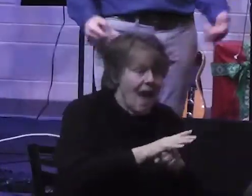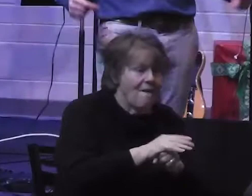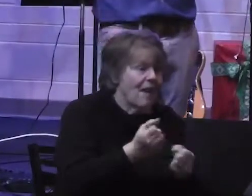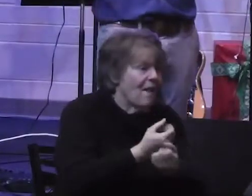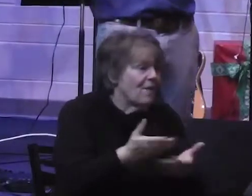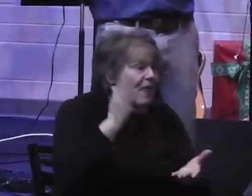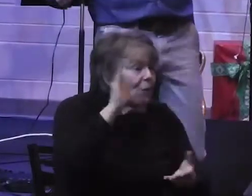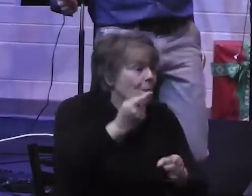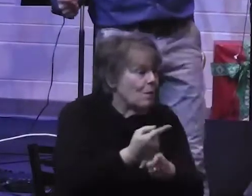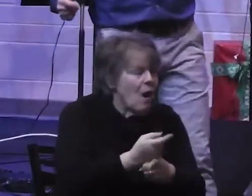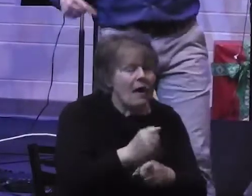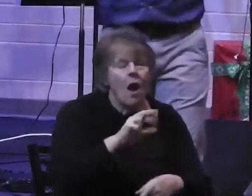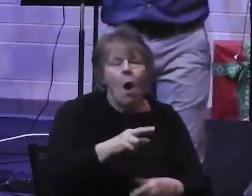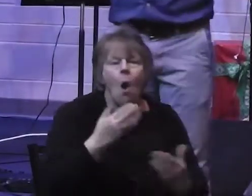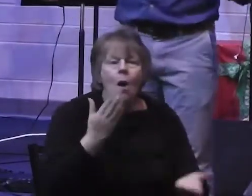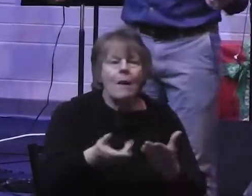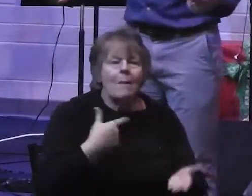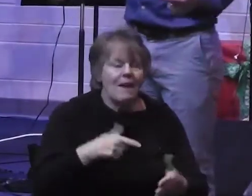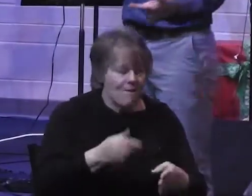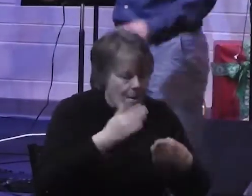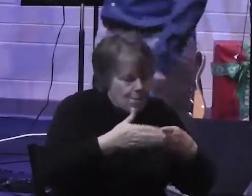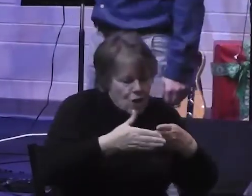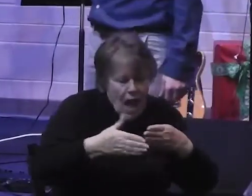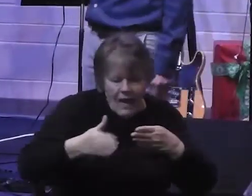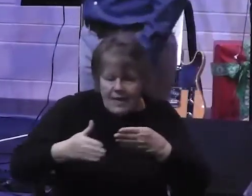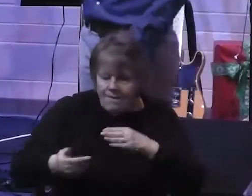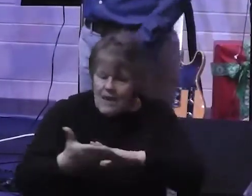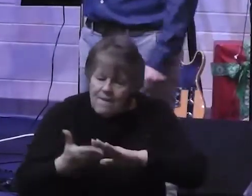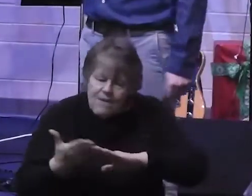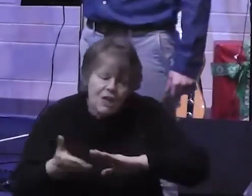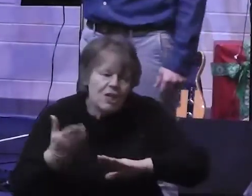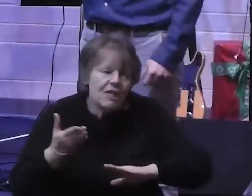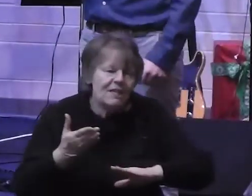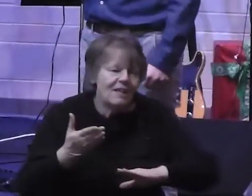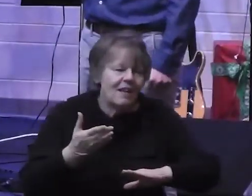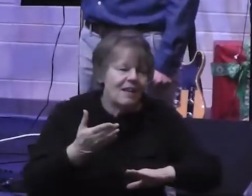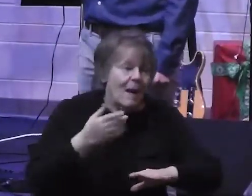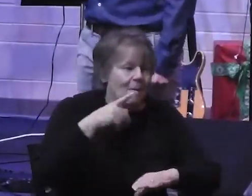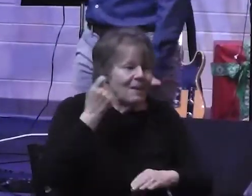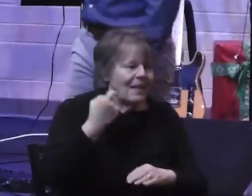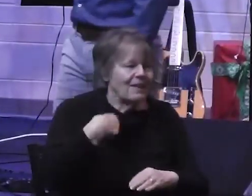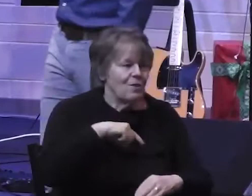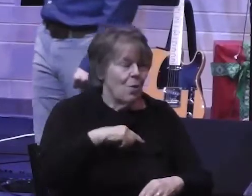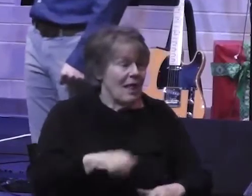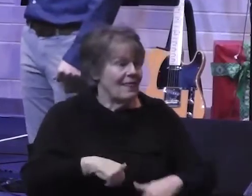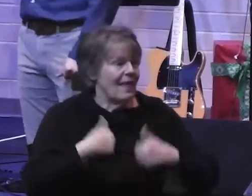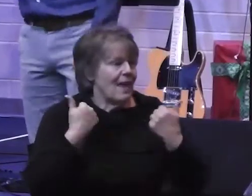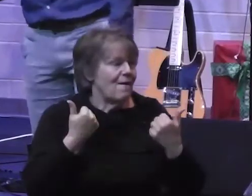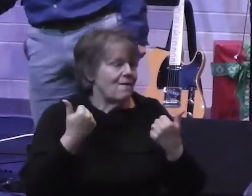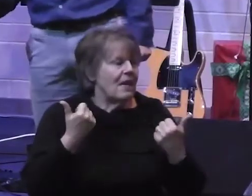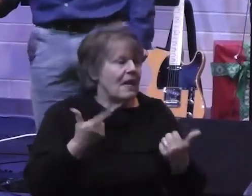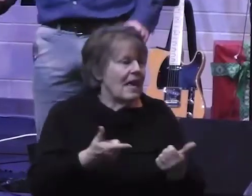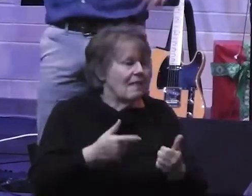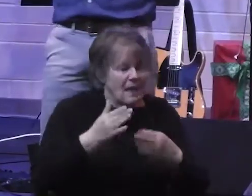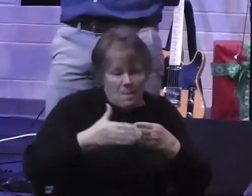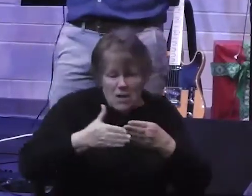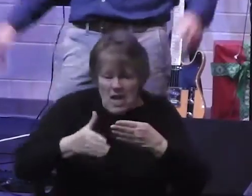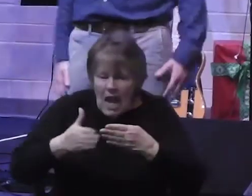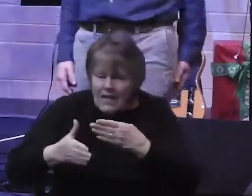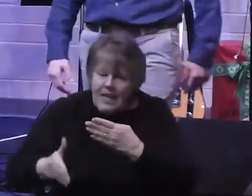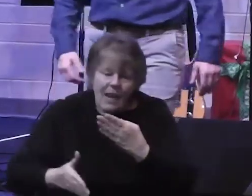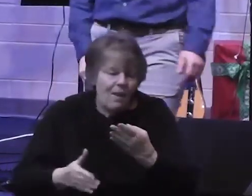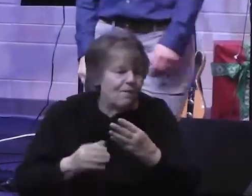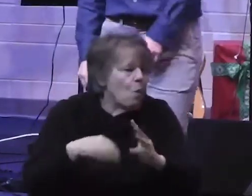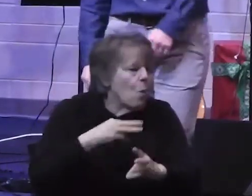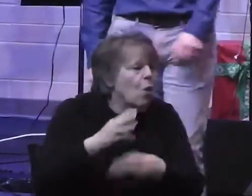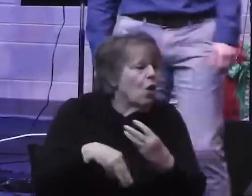right. Or maybe if I'm efficient and productive enough, because we live in a consumerist, capitalist economy, so if I'm productive,